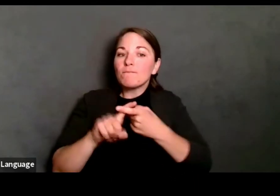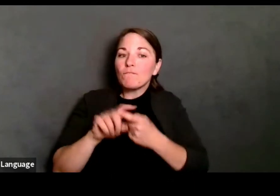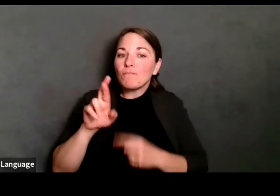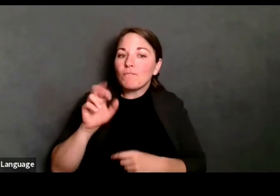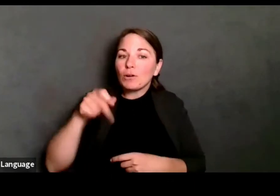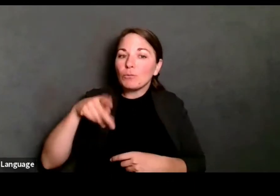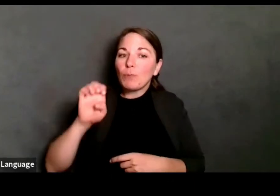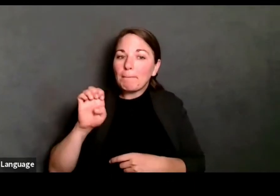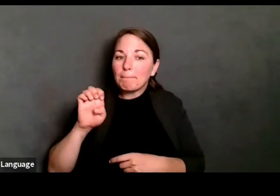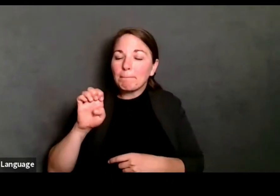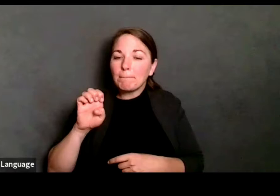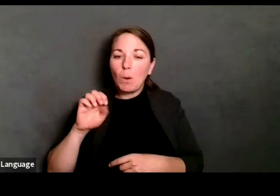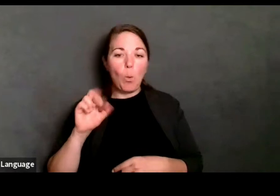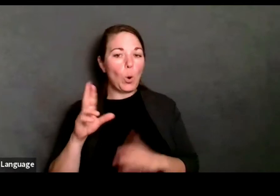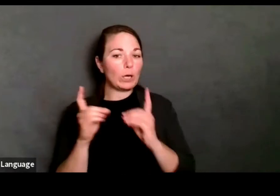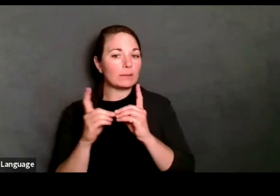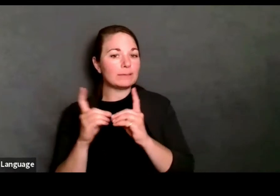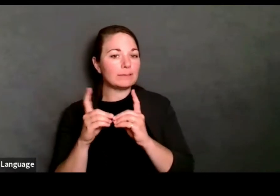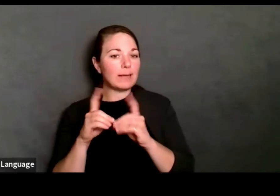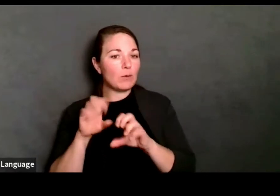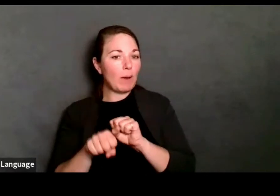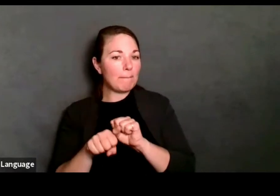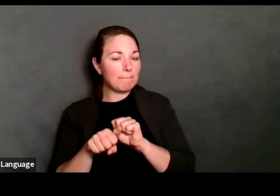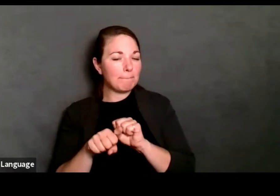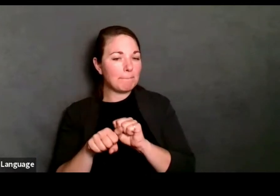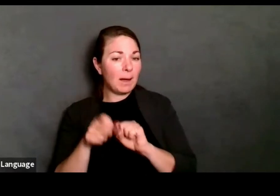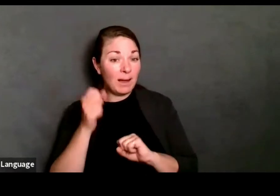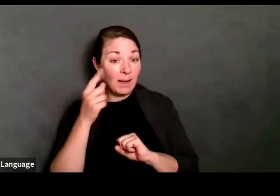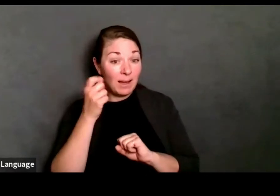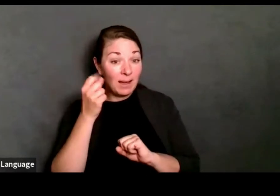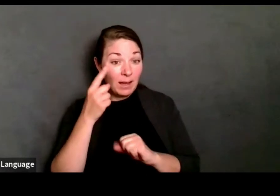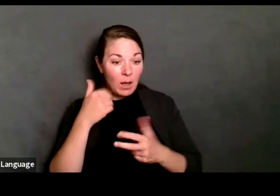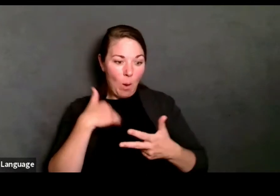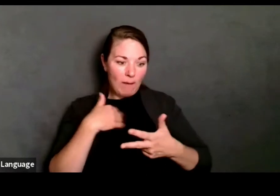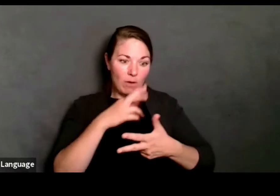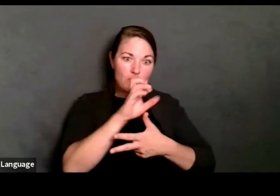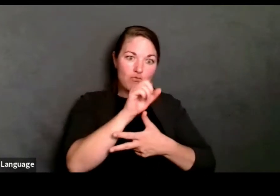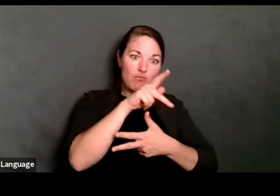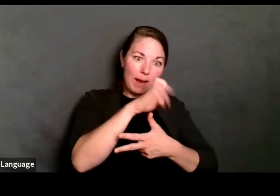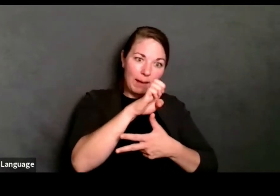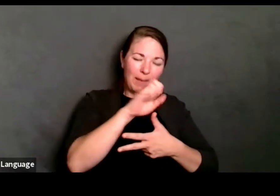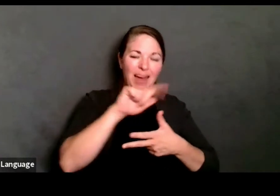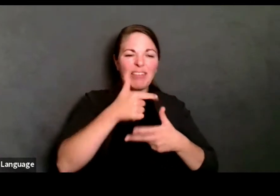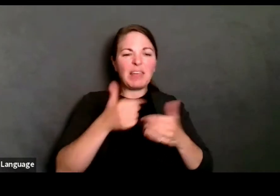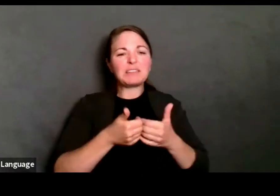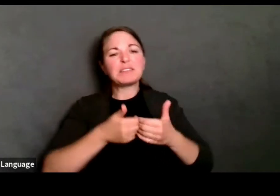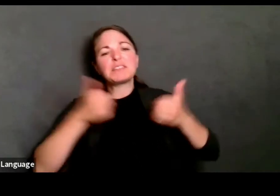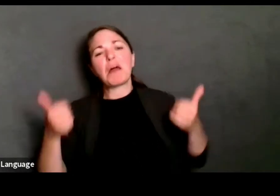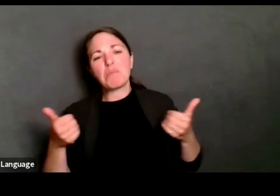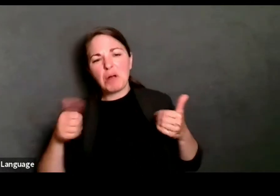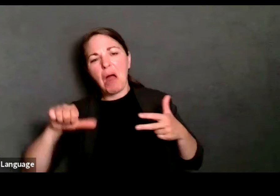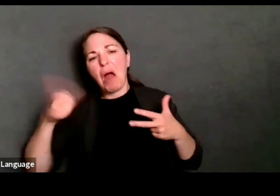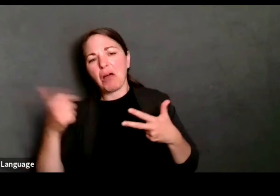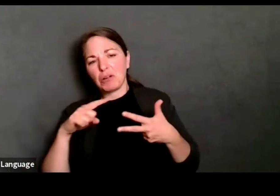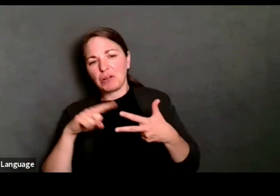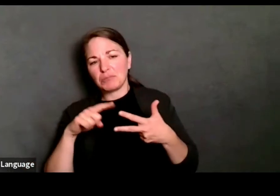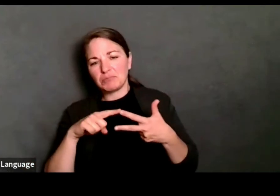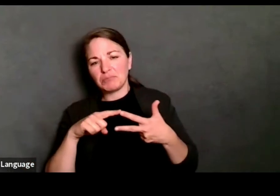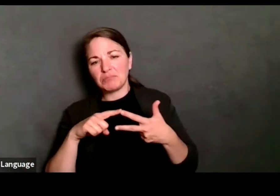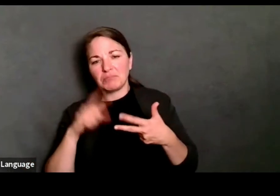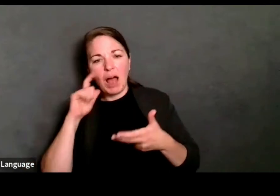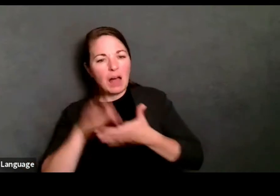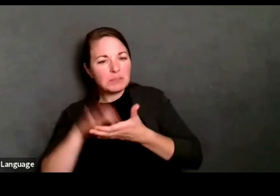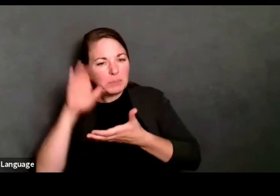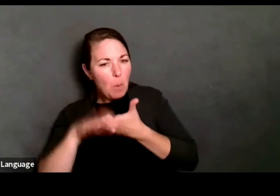date rape. The fact of the existence of these terms, that we've had to create these terms, tells